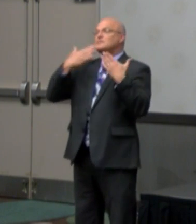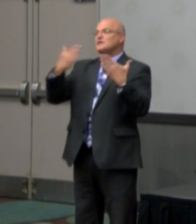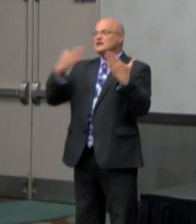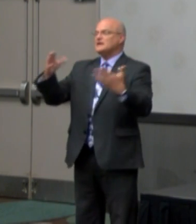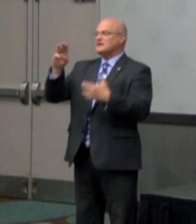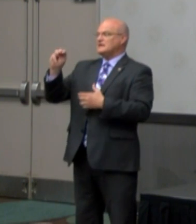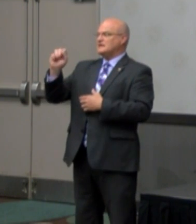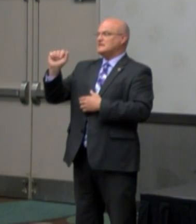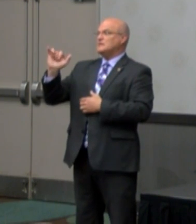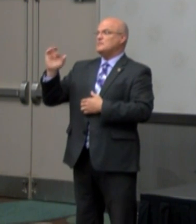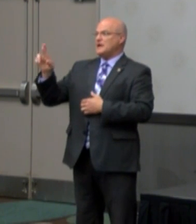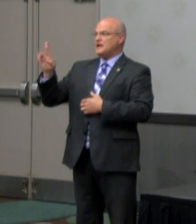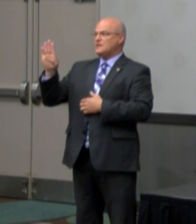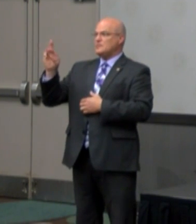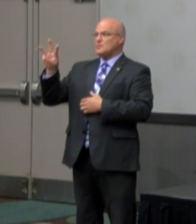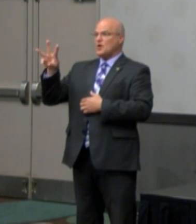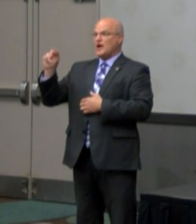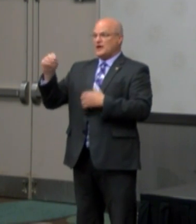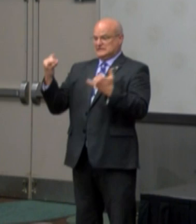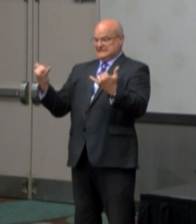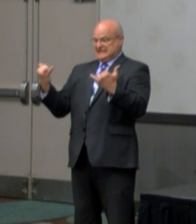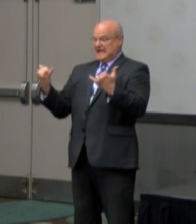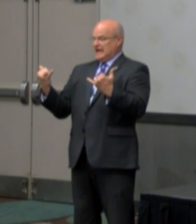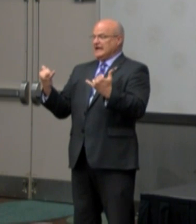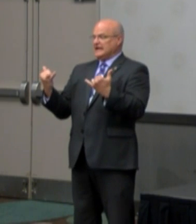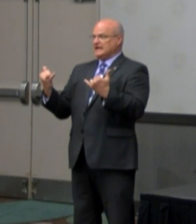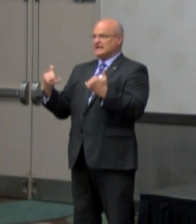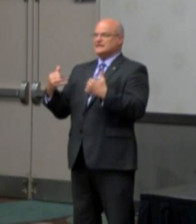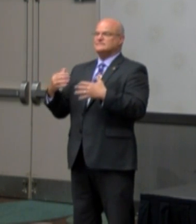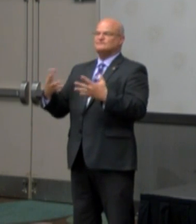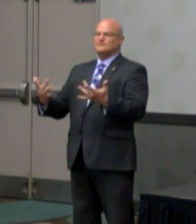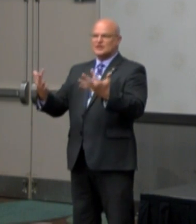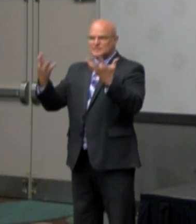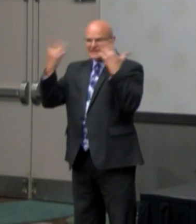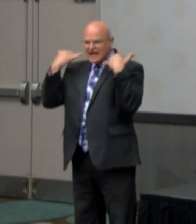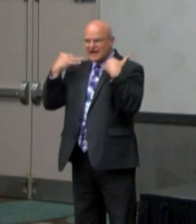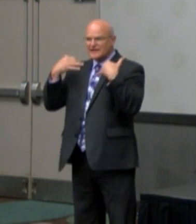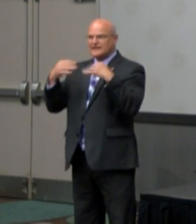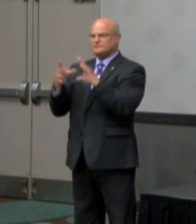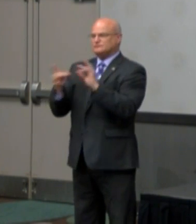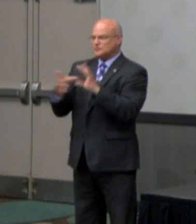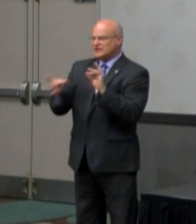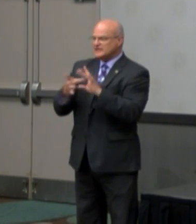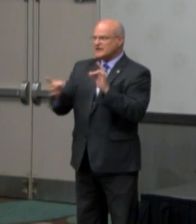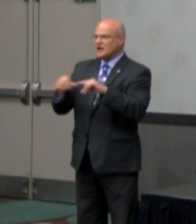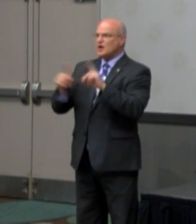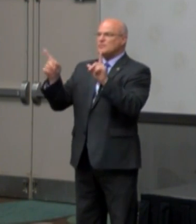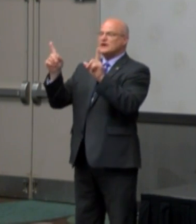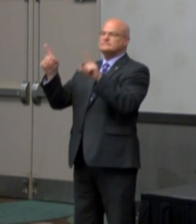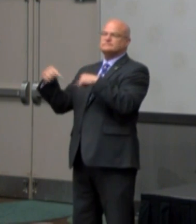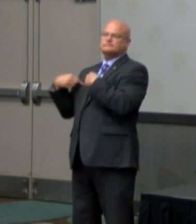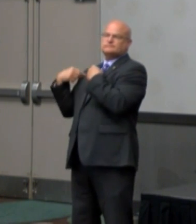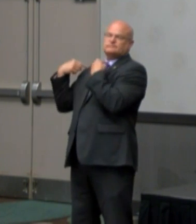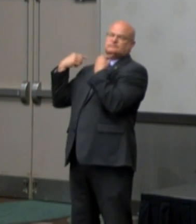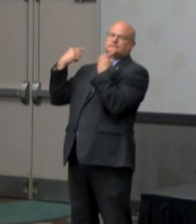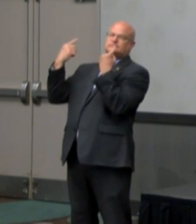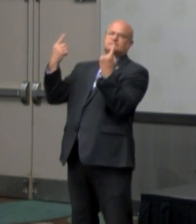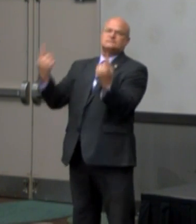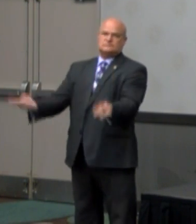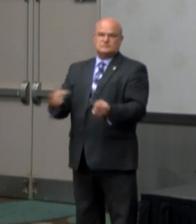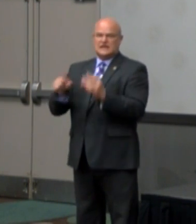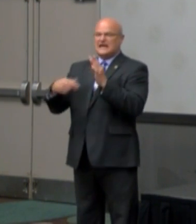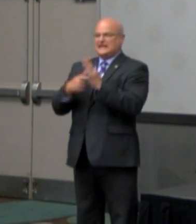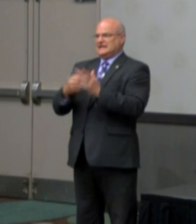to Mayor Brown, not just today and his hospitality and his briefing to us, but all the way through